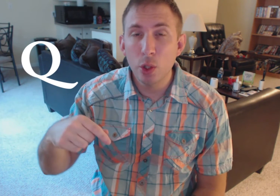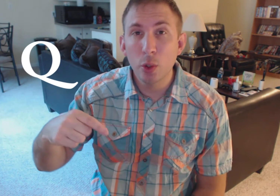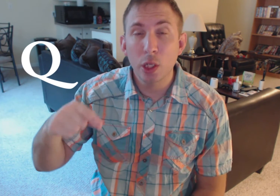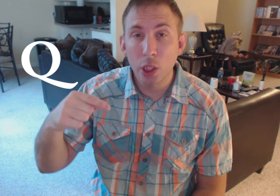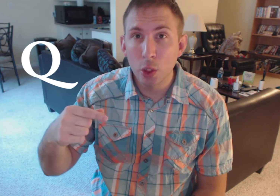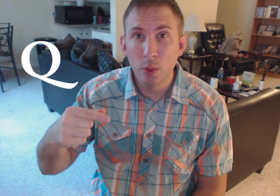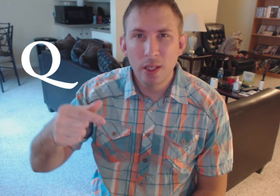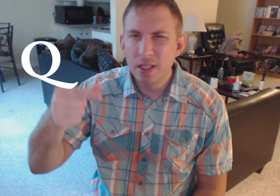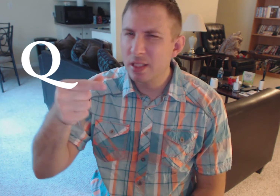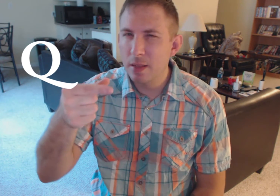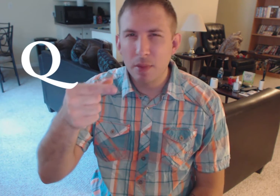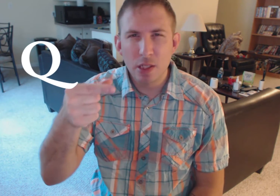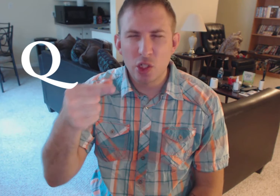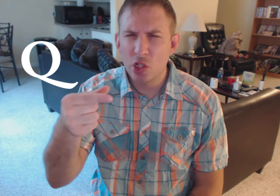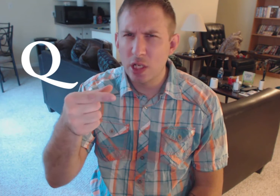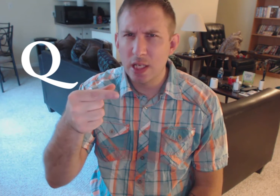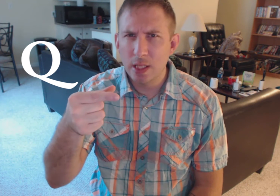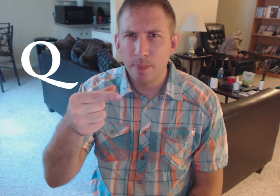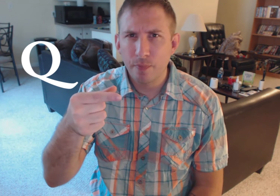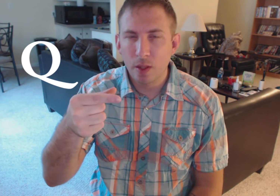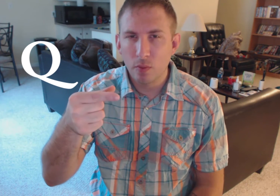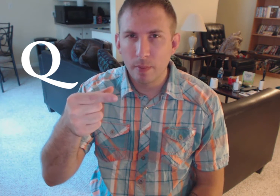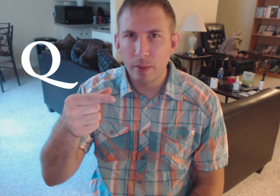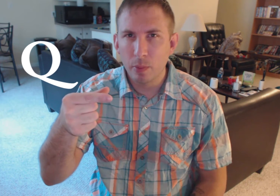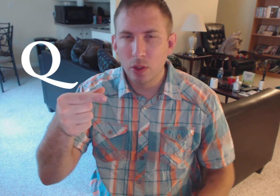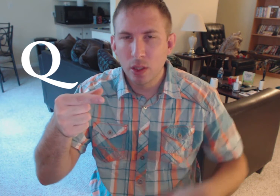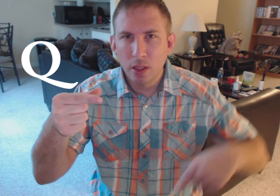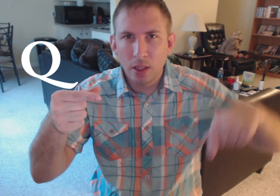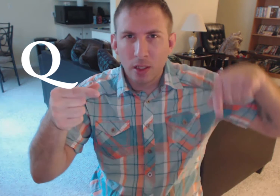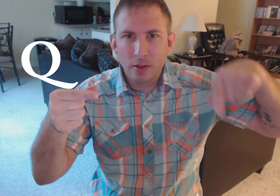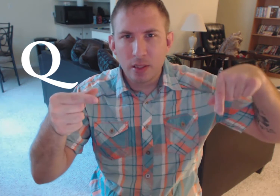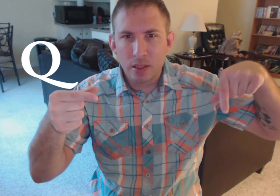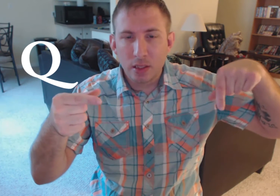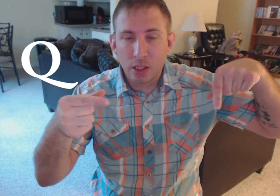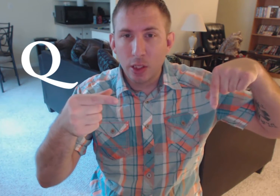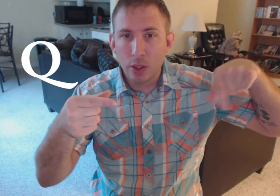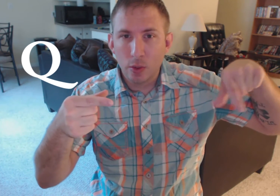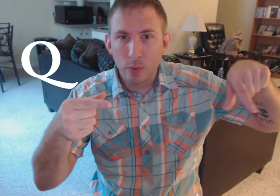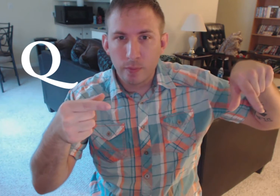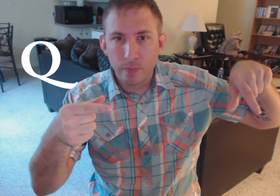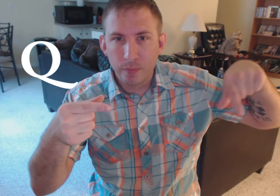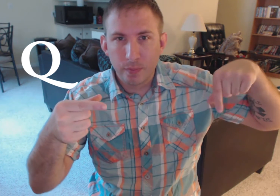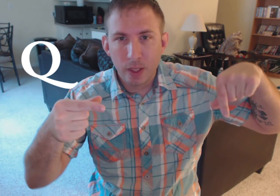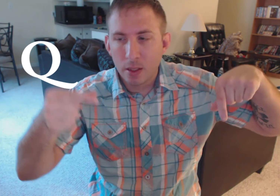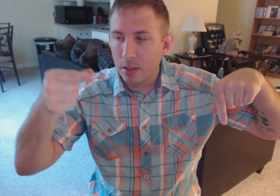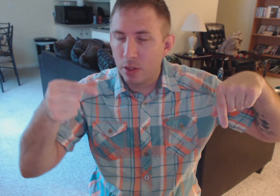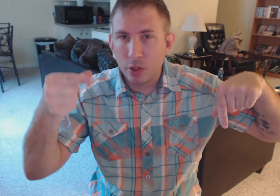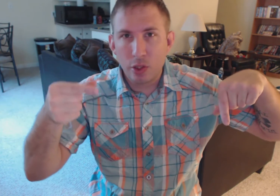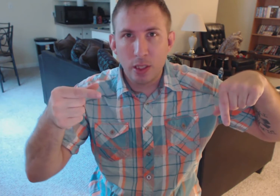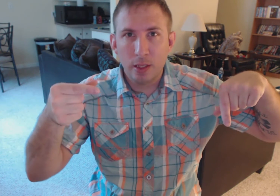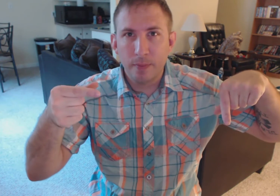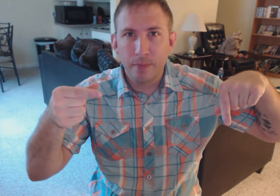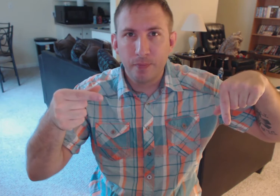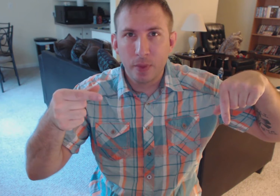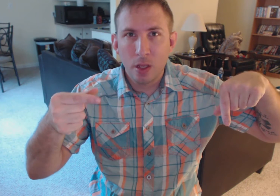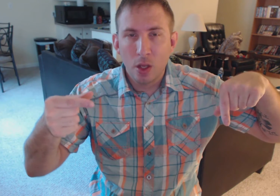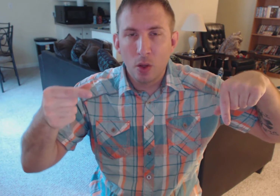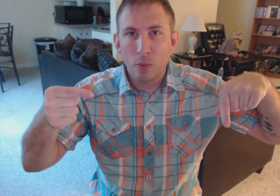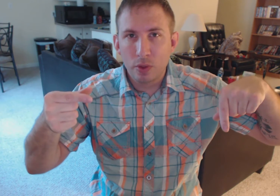doing Q. Same thing as G. Remember, this is Q, this is G. But